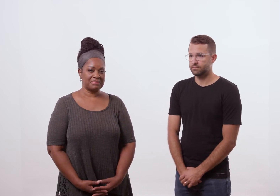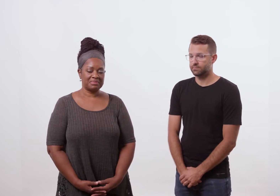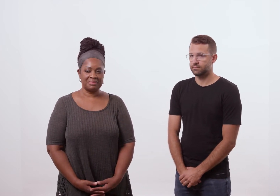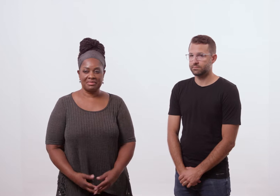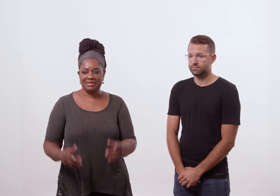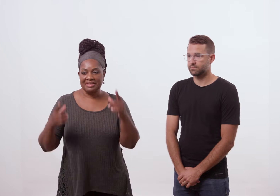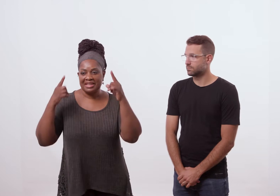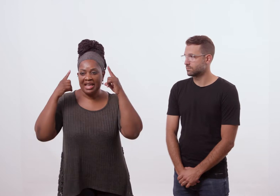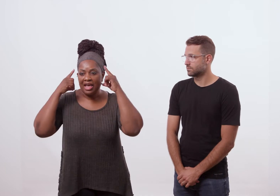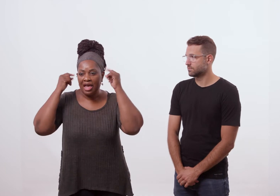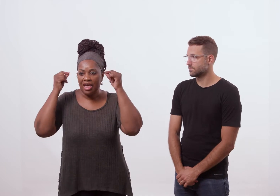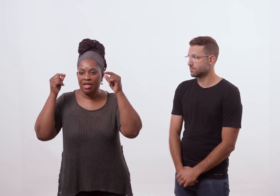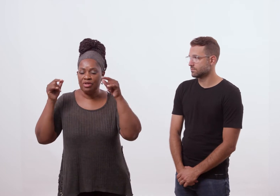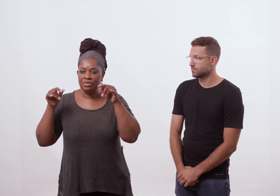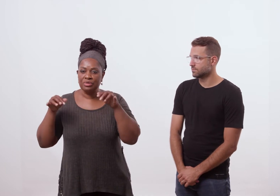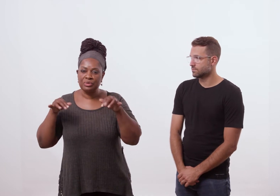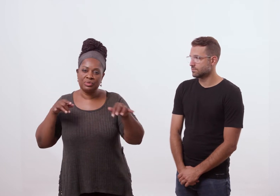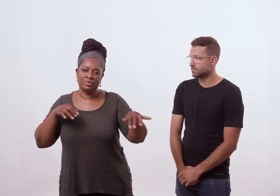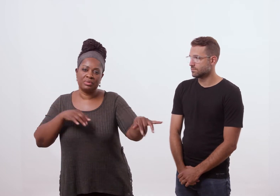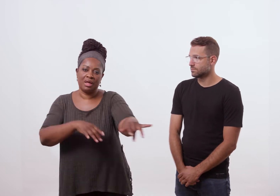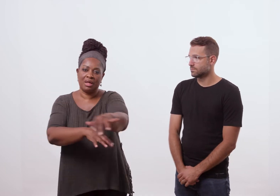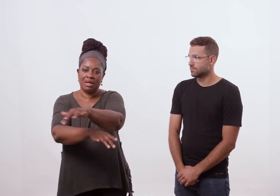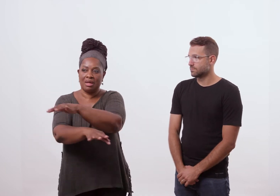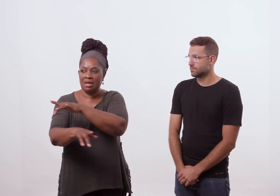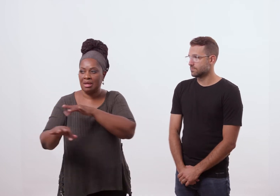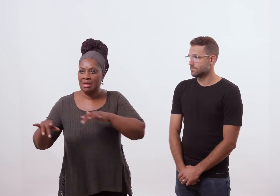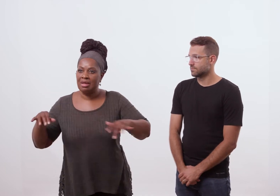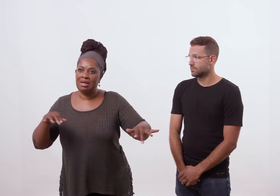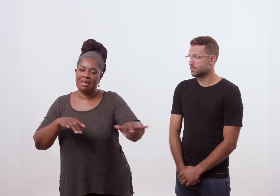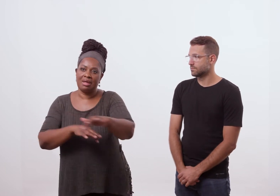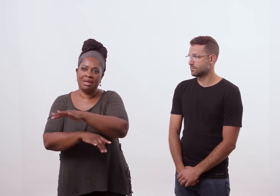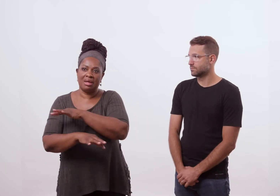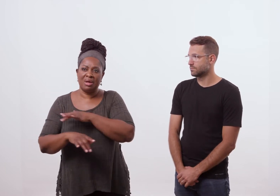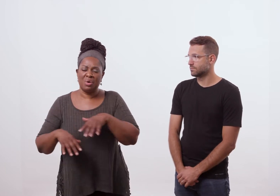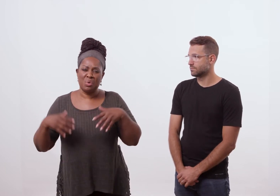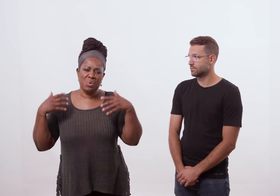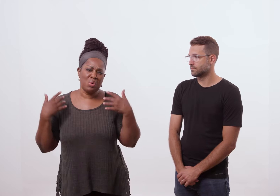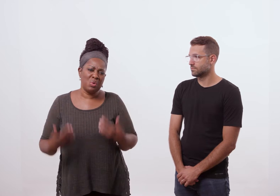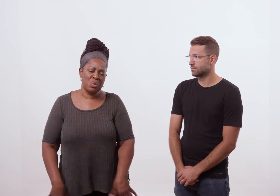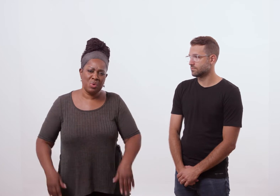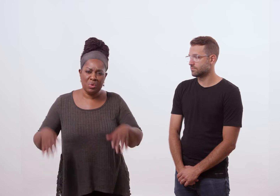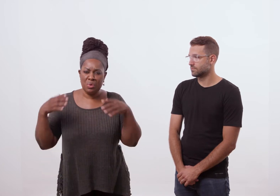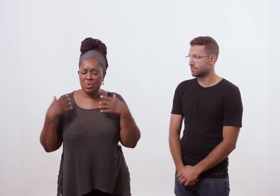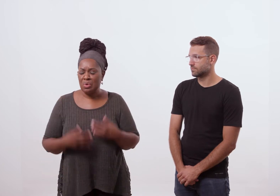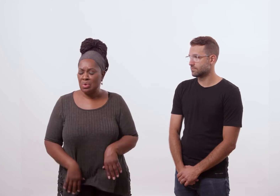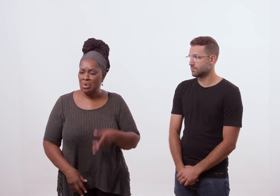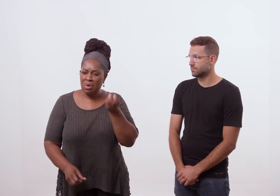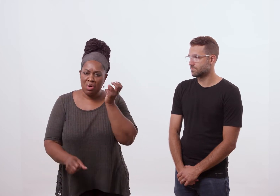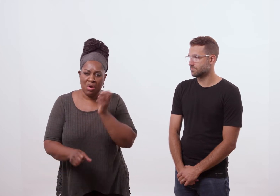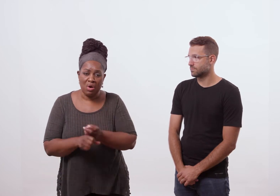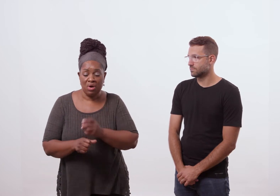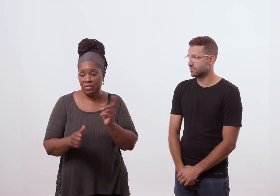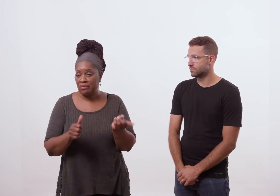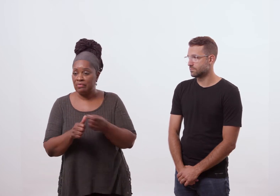Elves dwelling in the desert, an unexpected sight for sore eyes. Especially the